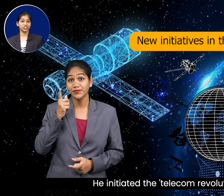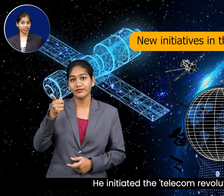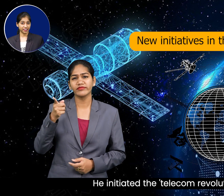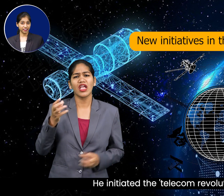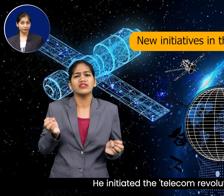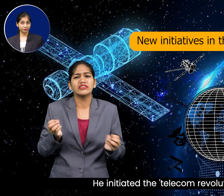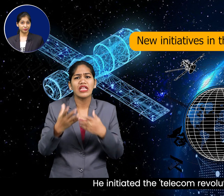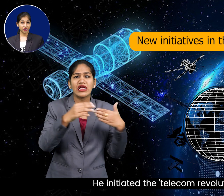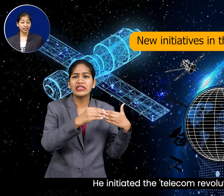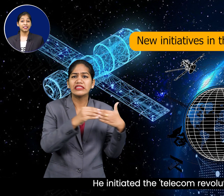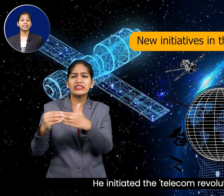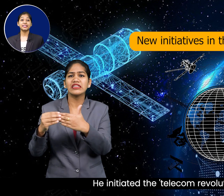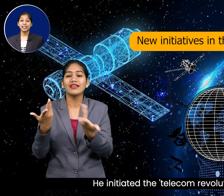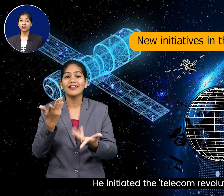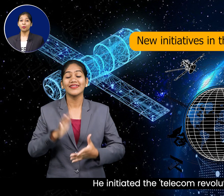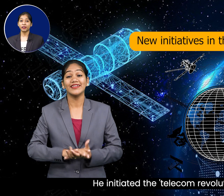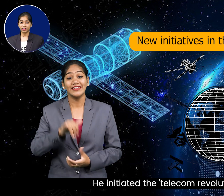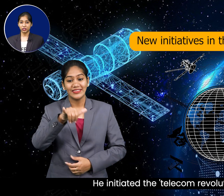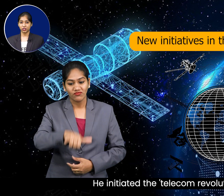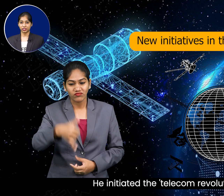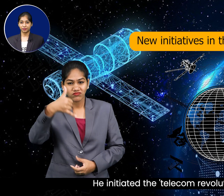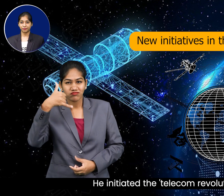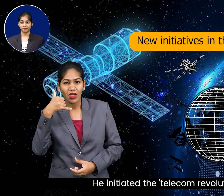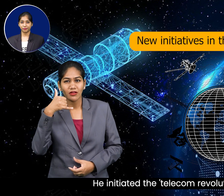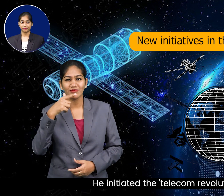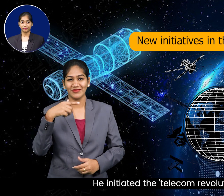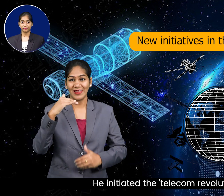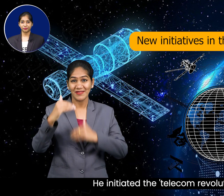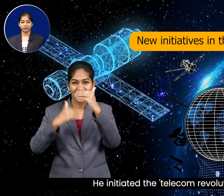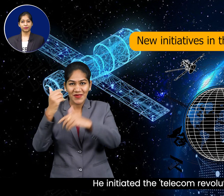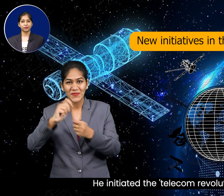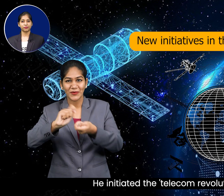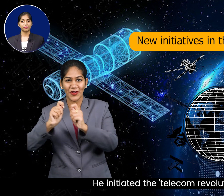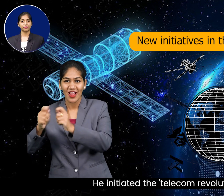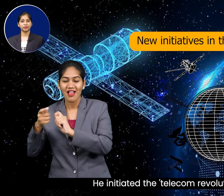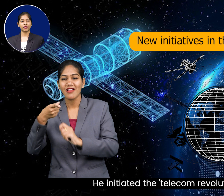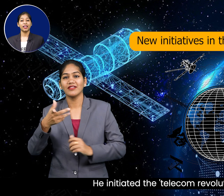He initiated the telecom revolution,